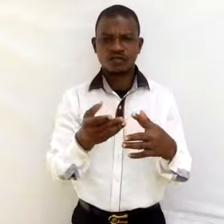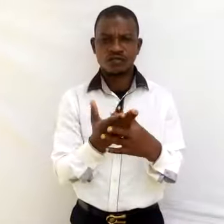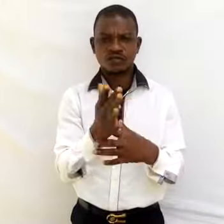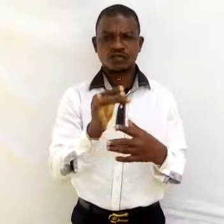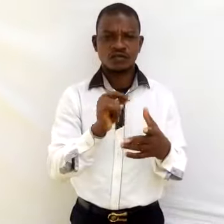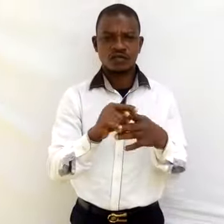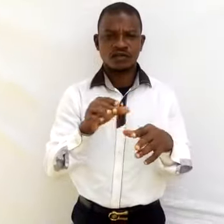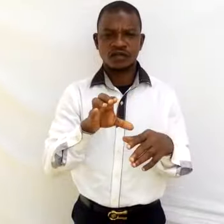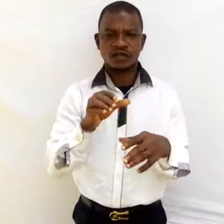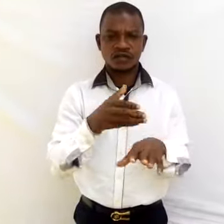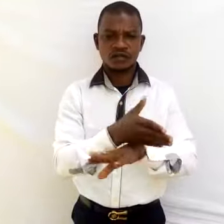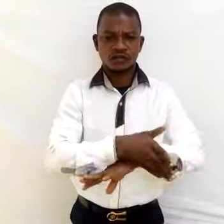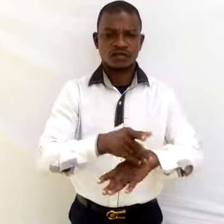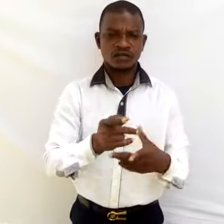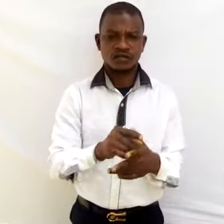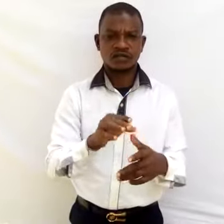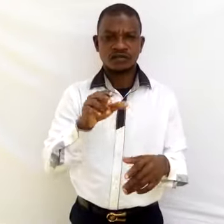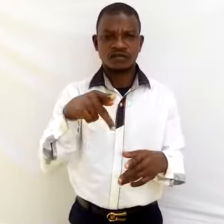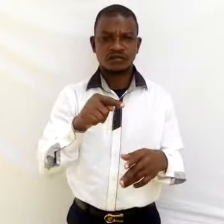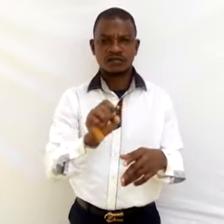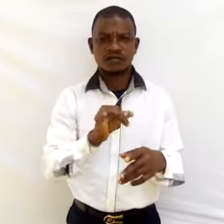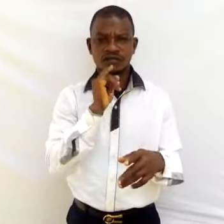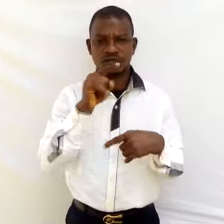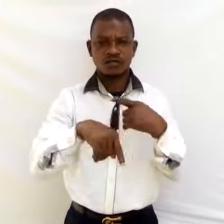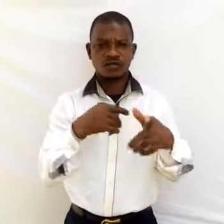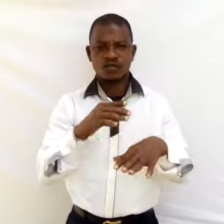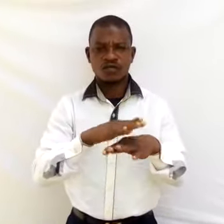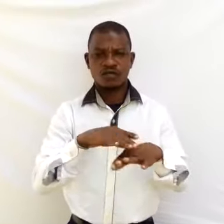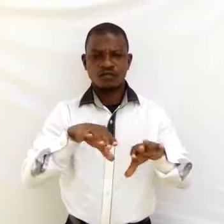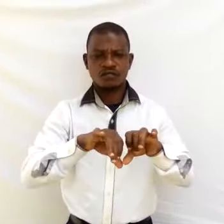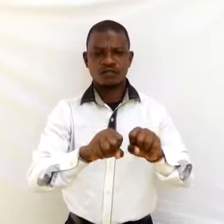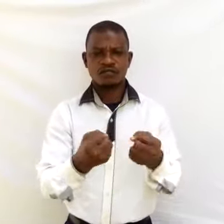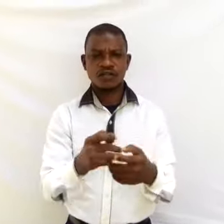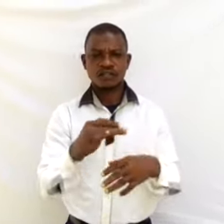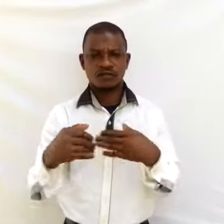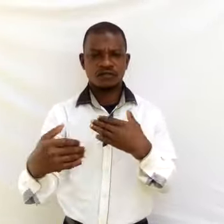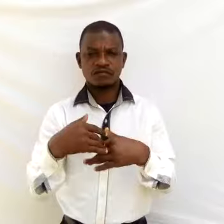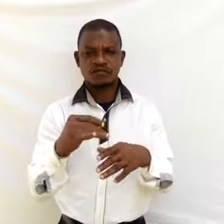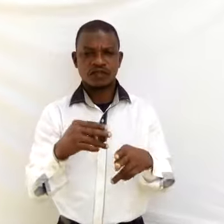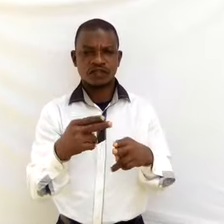the planet. We will go on break now and we will be back shortly.